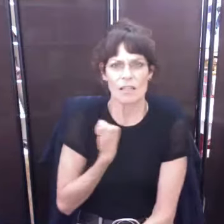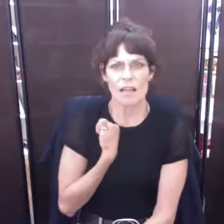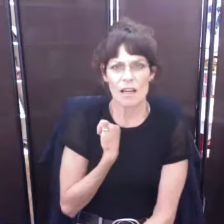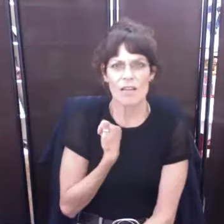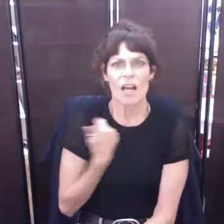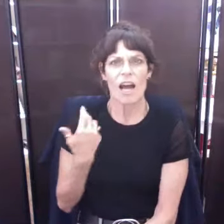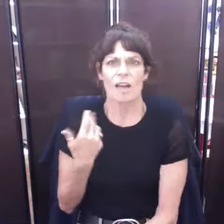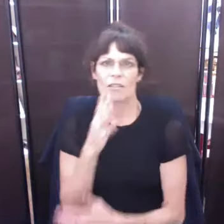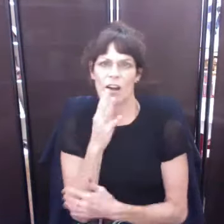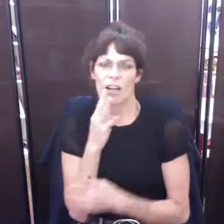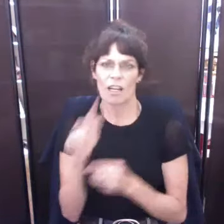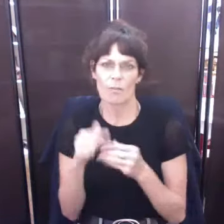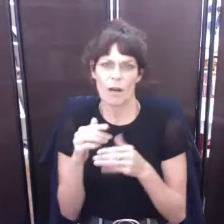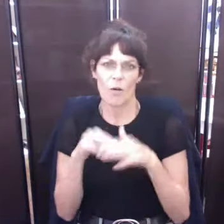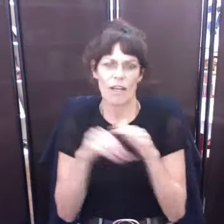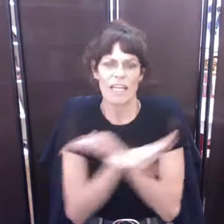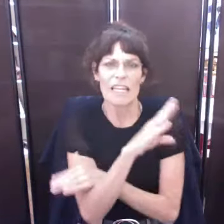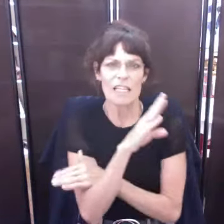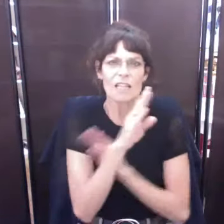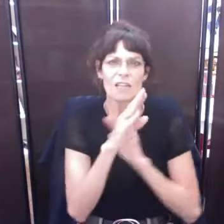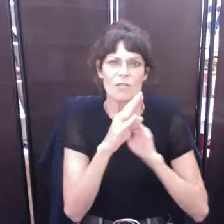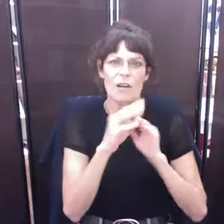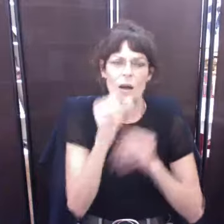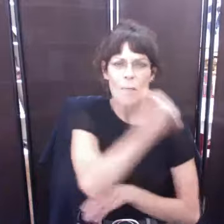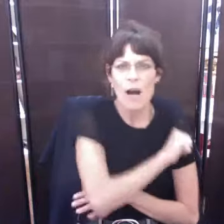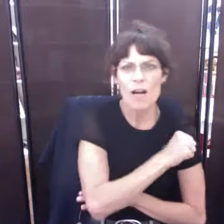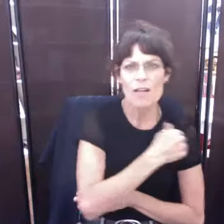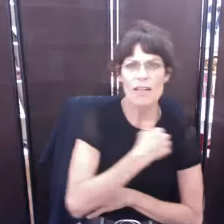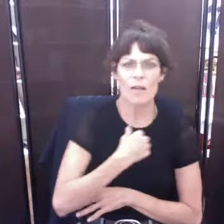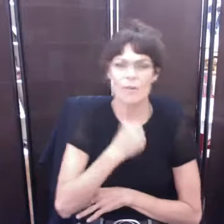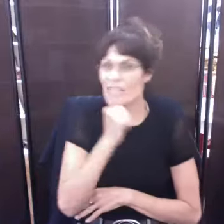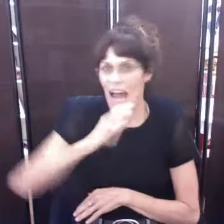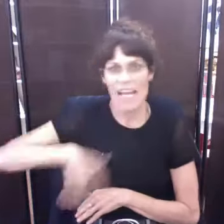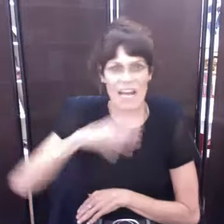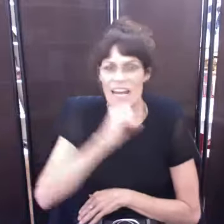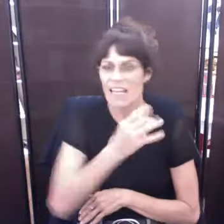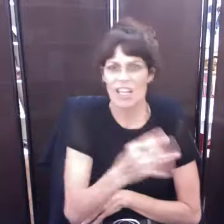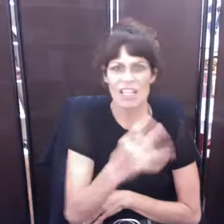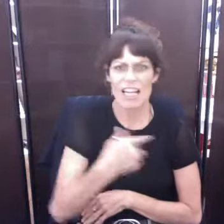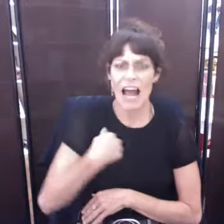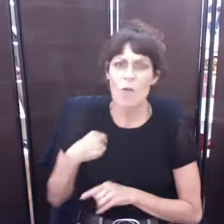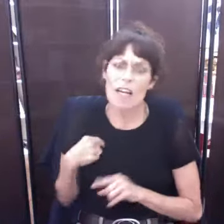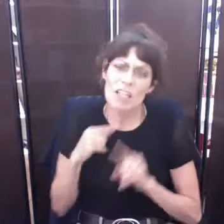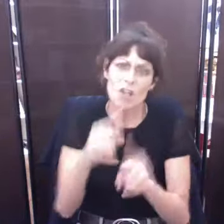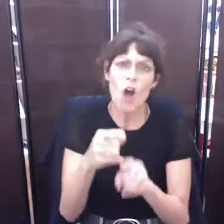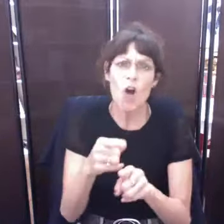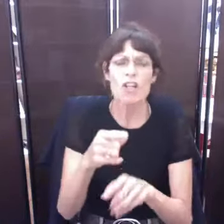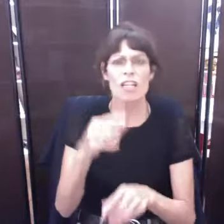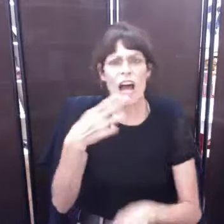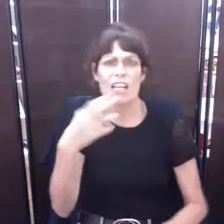just wanted to be 18. I just wanted to be a normal young girl. I just wanted to be in high school and go to the freaking bars and go dancing. I didn't want to drink.